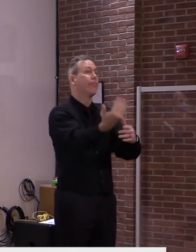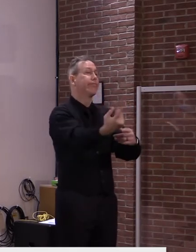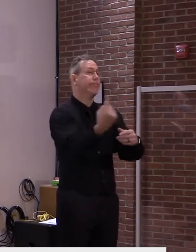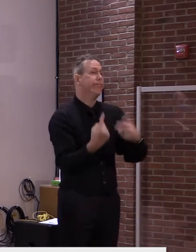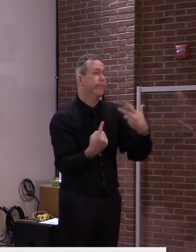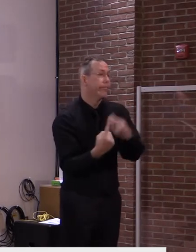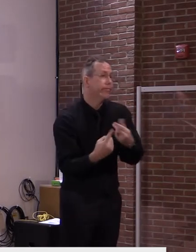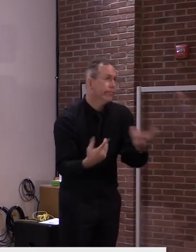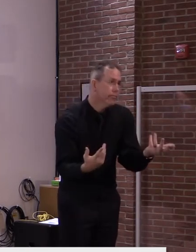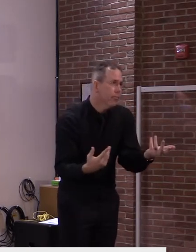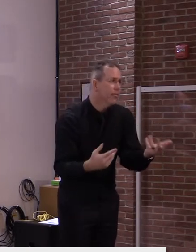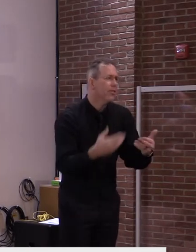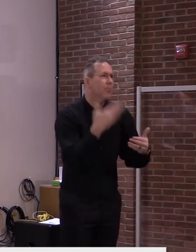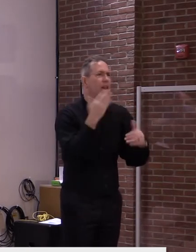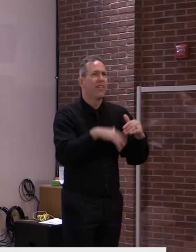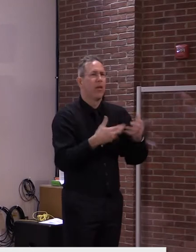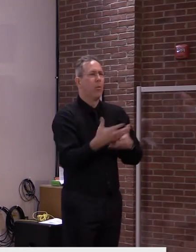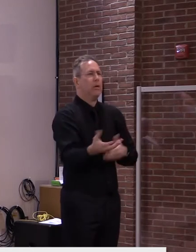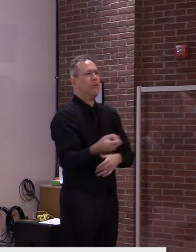Thank you.